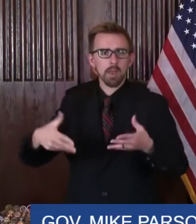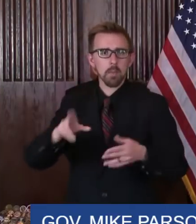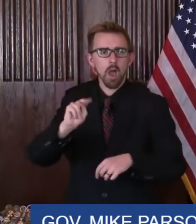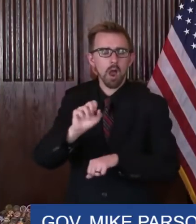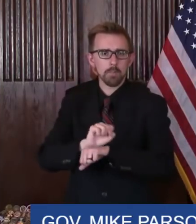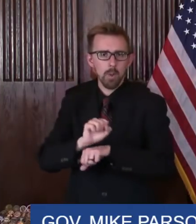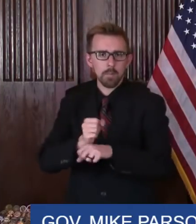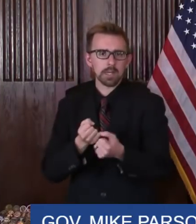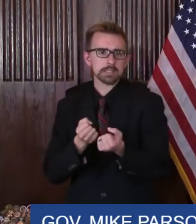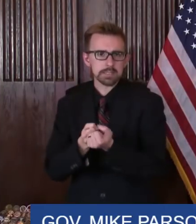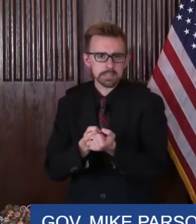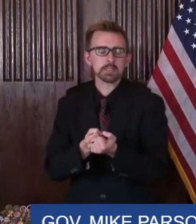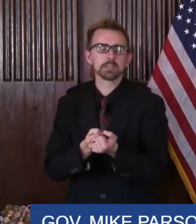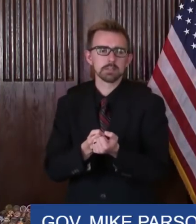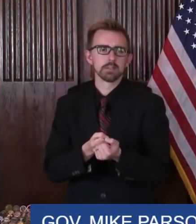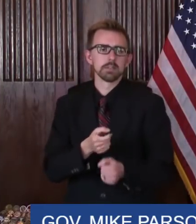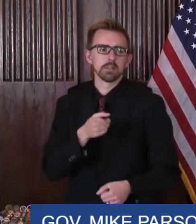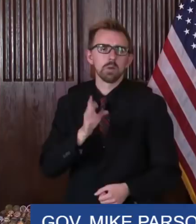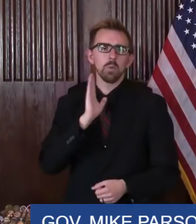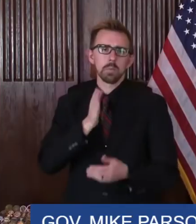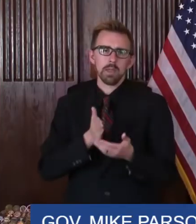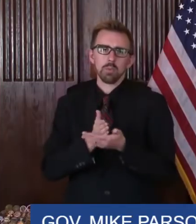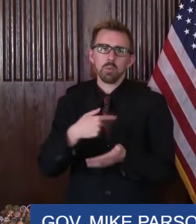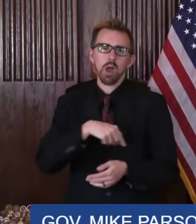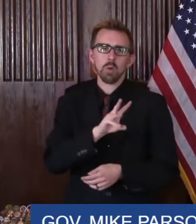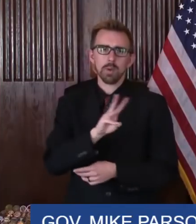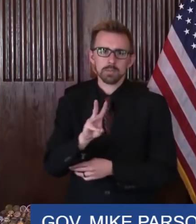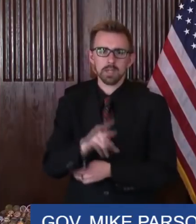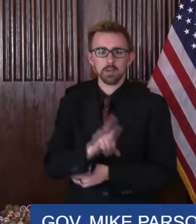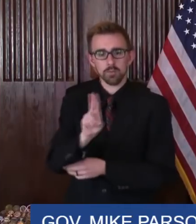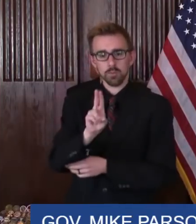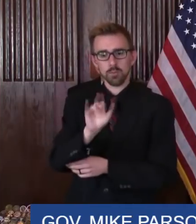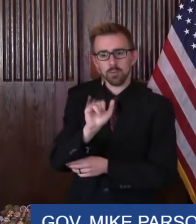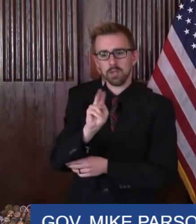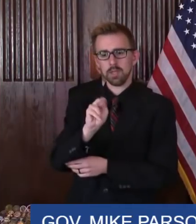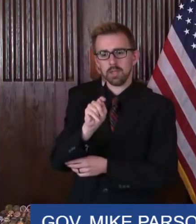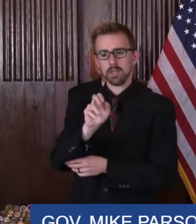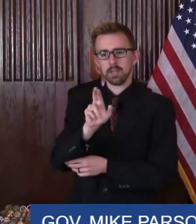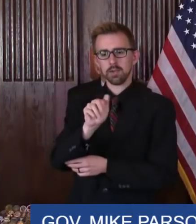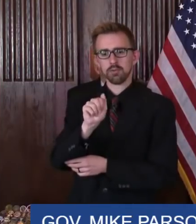unemployment assistance claim, will be through our website,